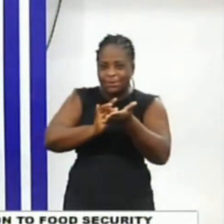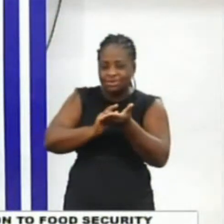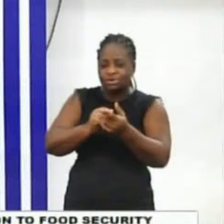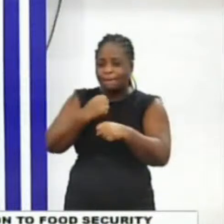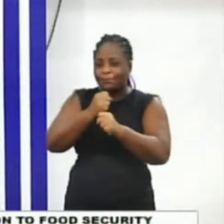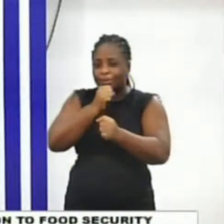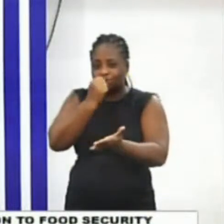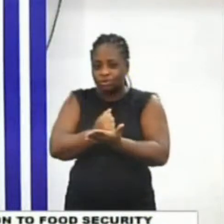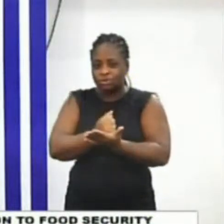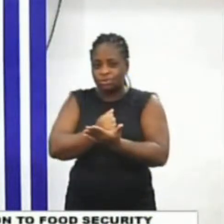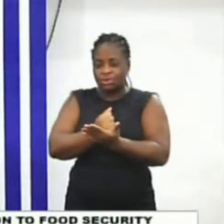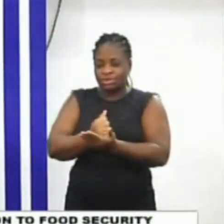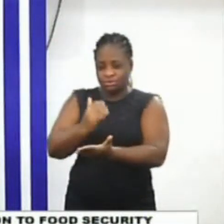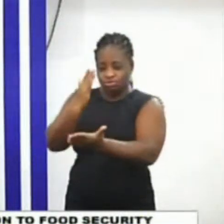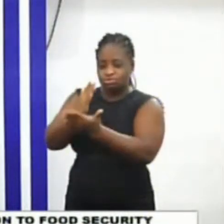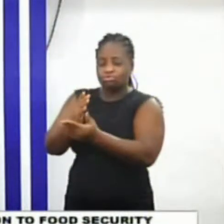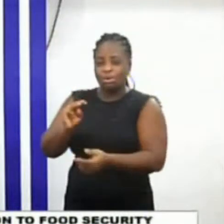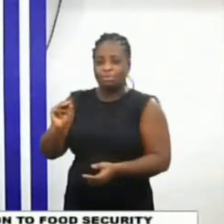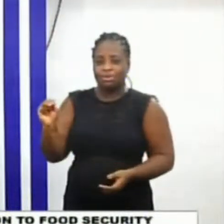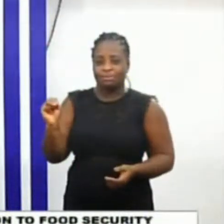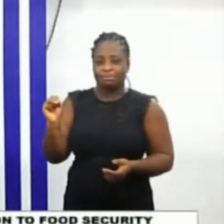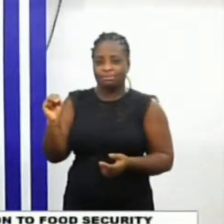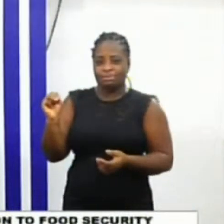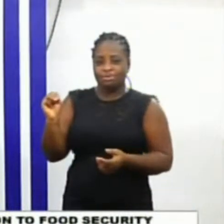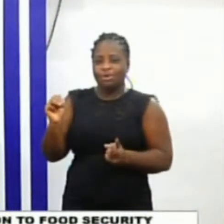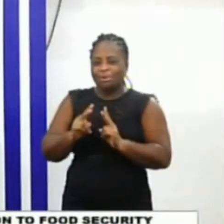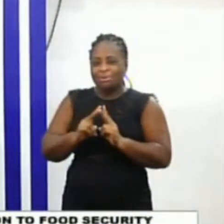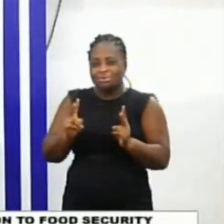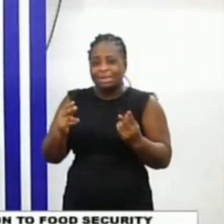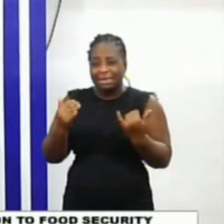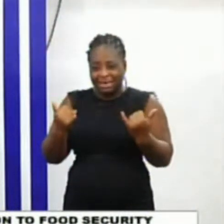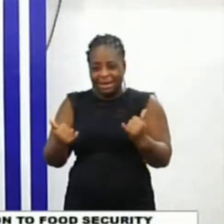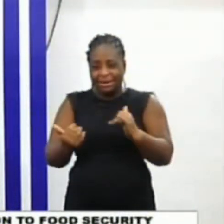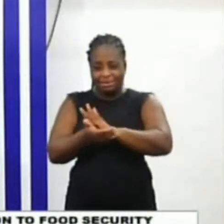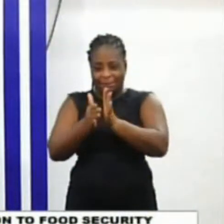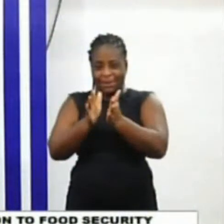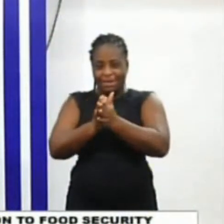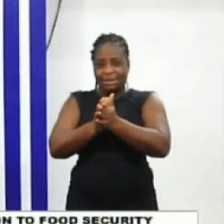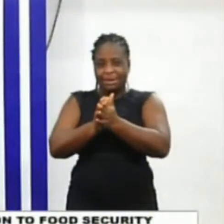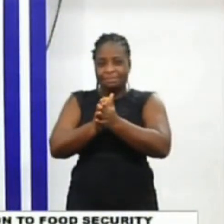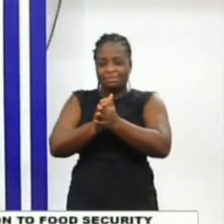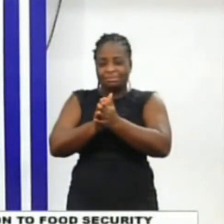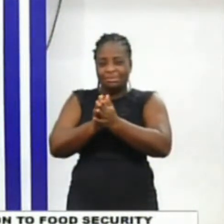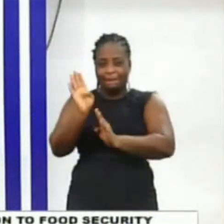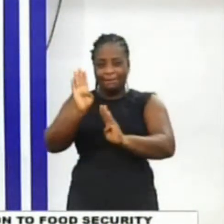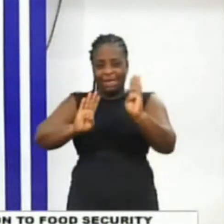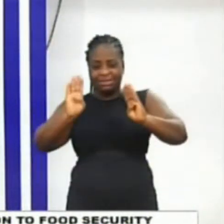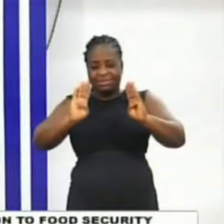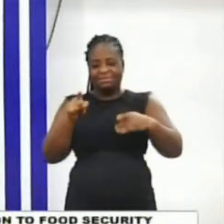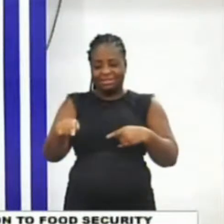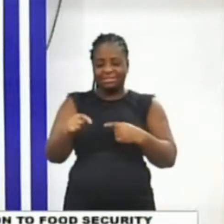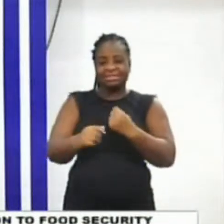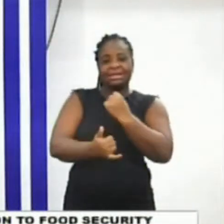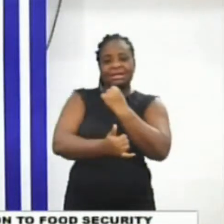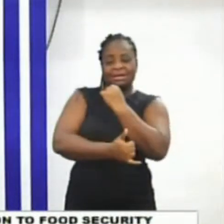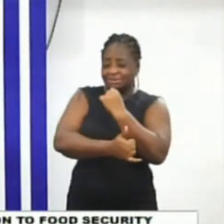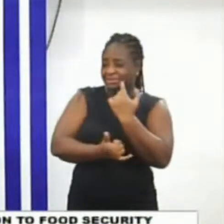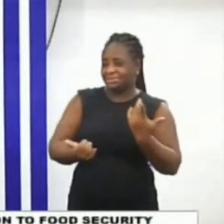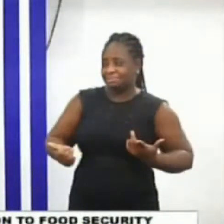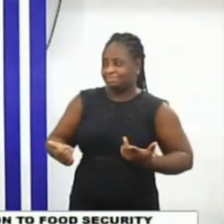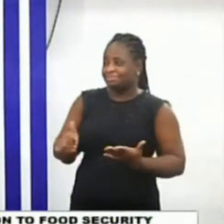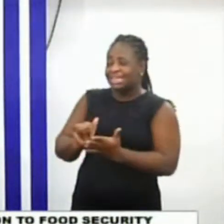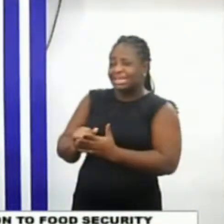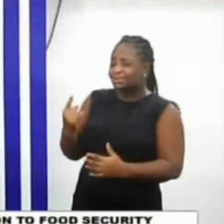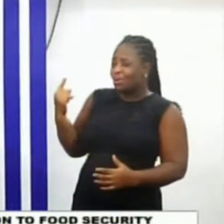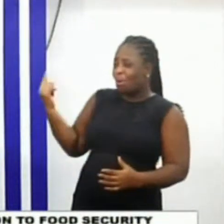stop them in their tracks, because now they become part of the biology of this country. So that is the only